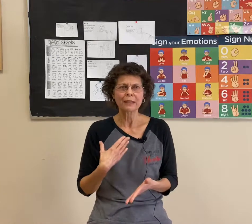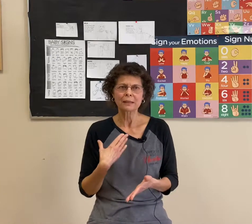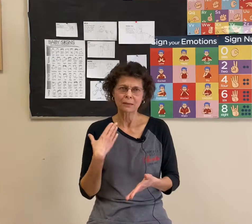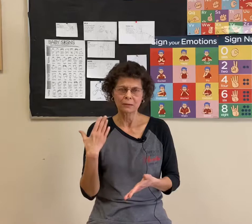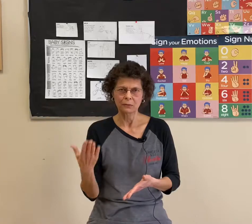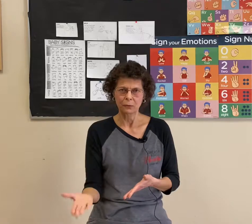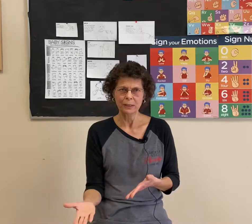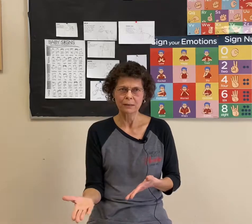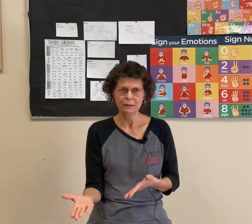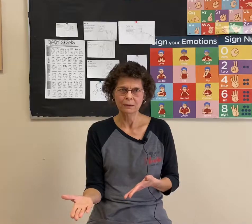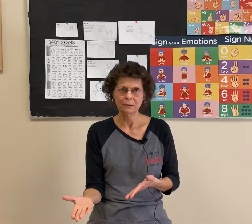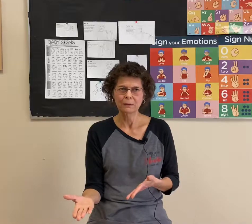of voice.